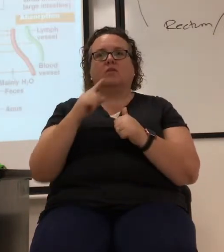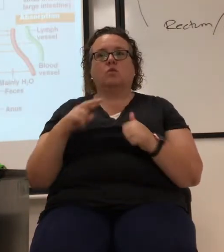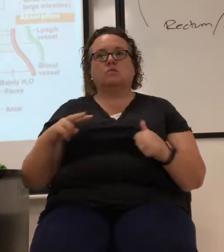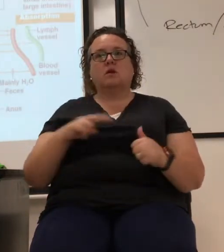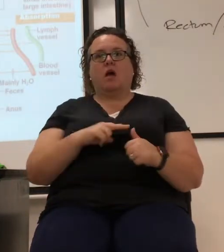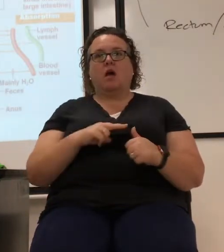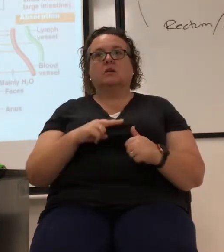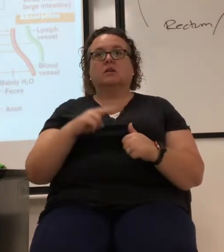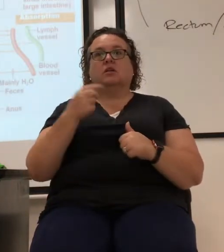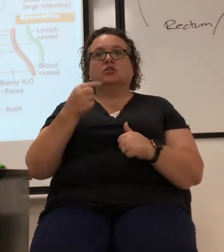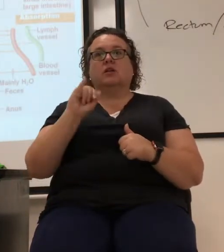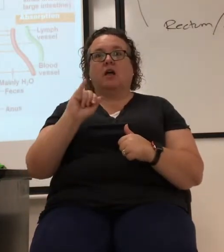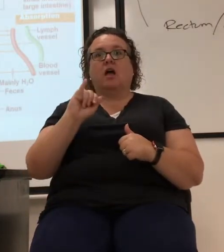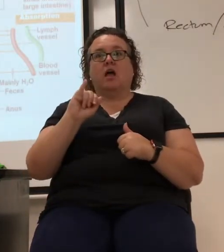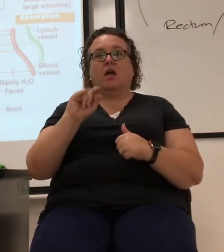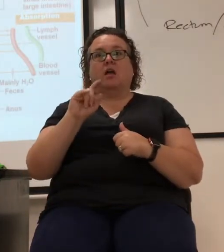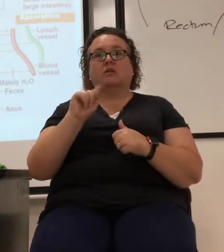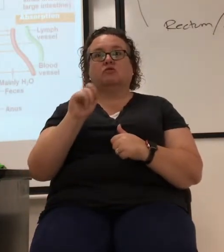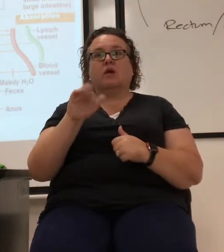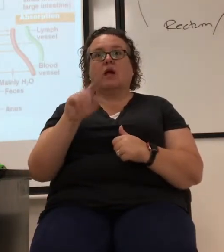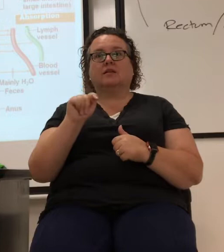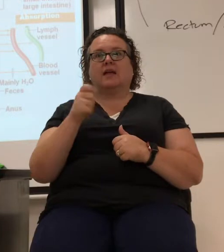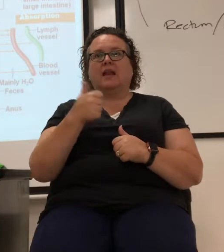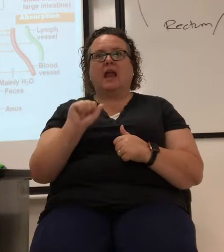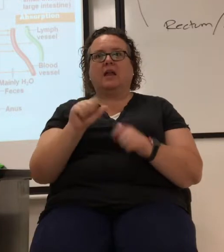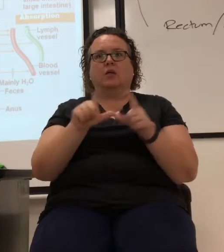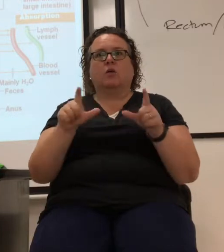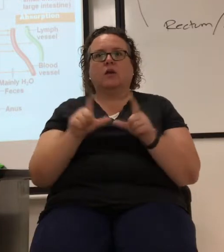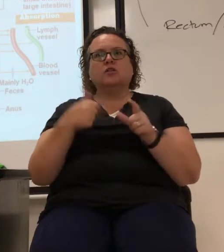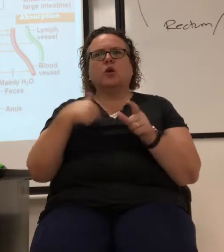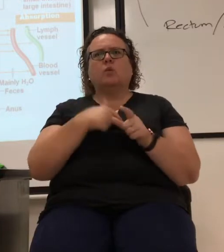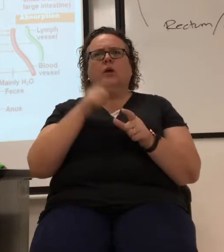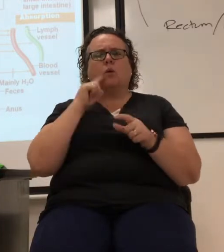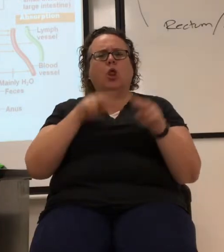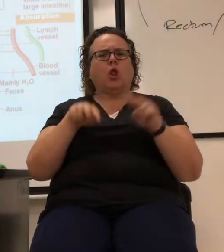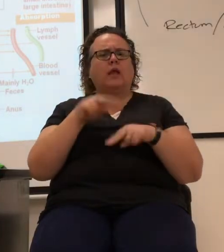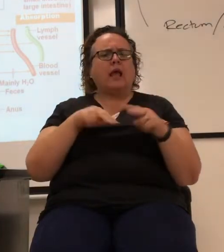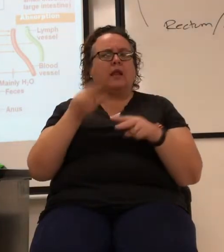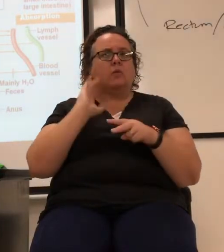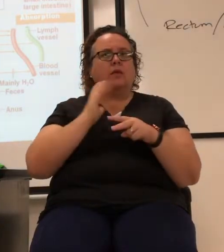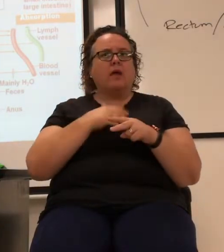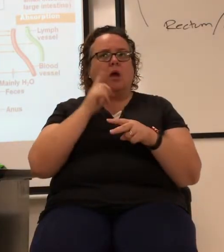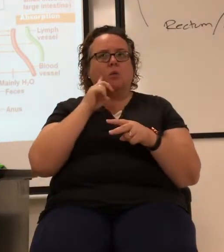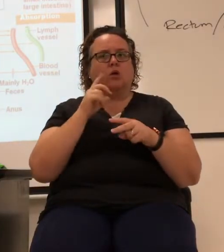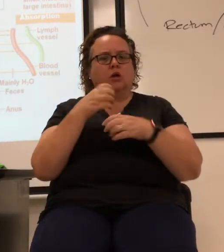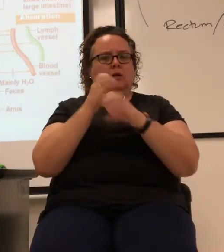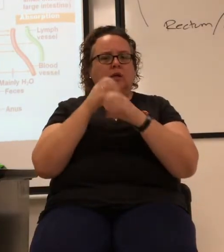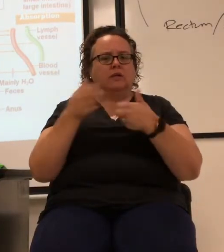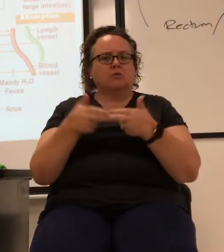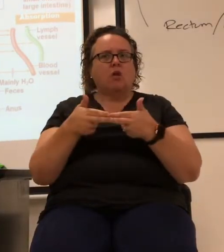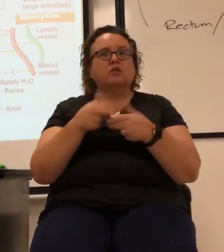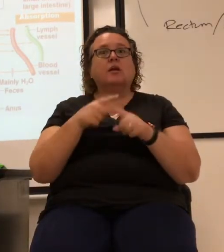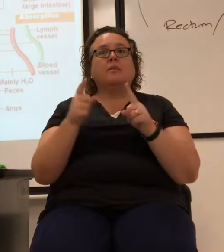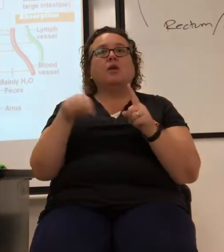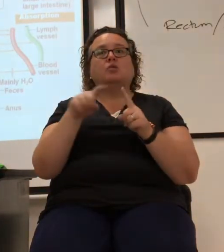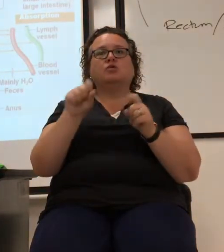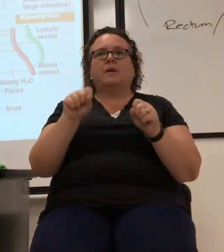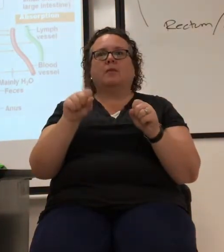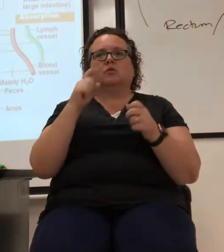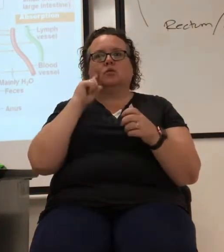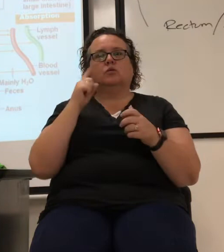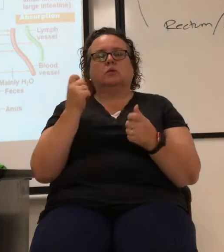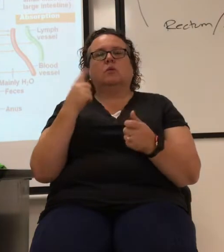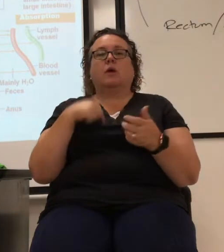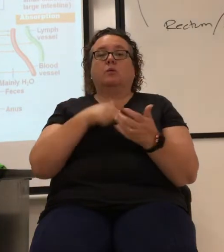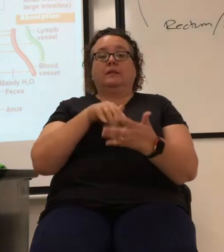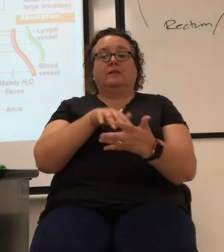tract in any location, we're going to look at it in our histology, but you should be able to tell where you are. And when we study histology, we're